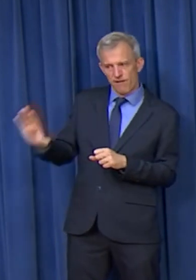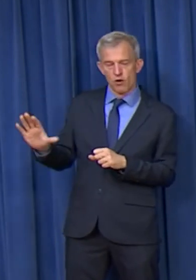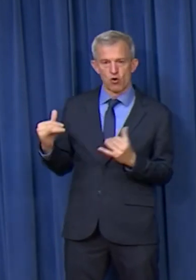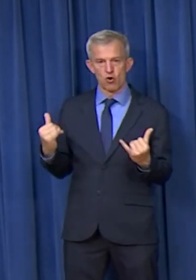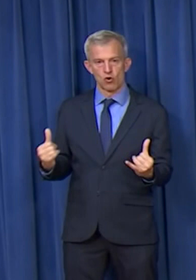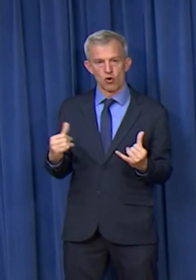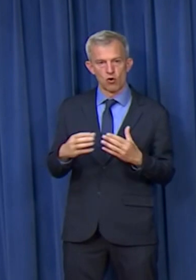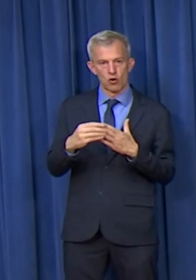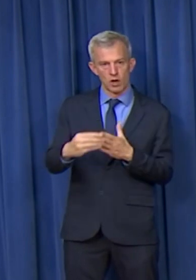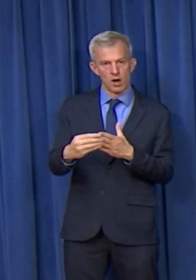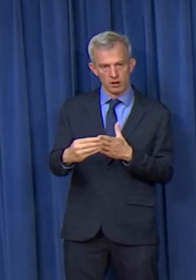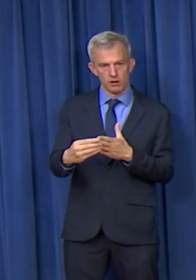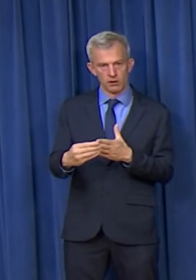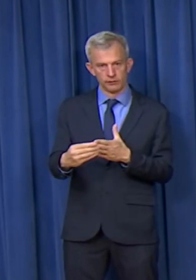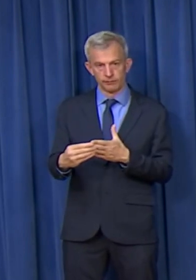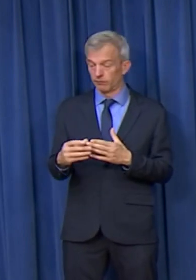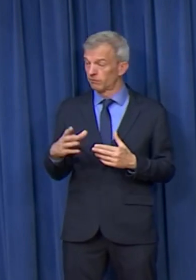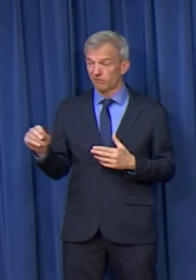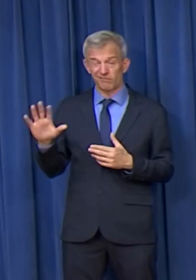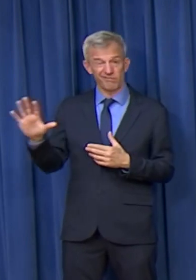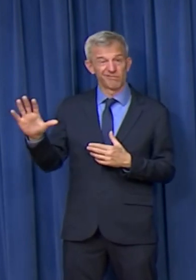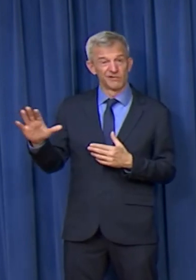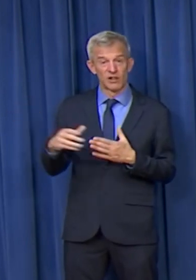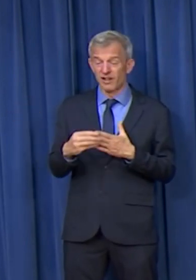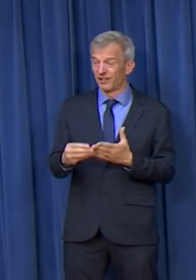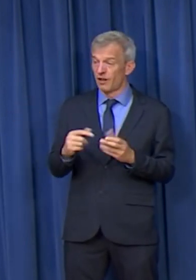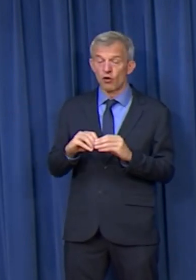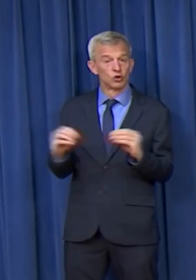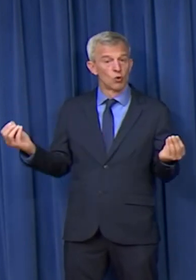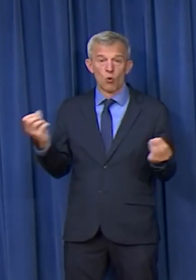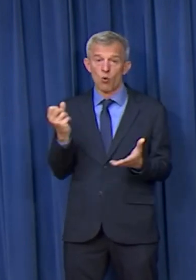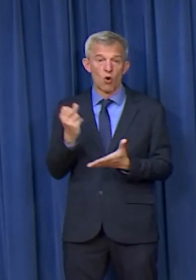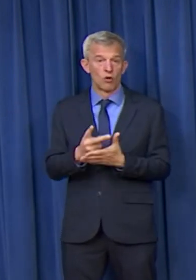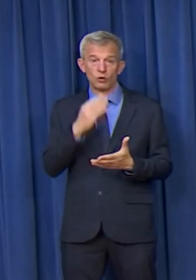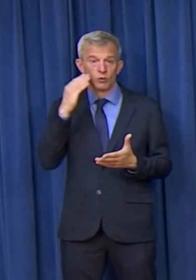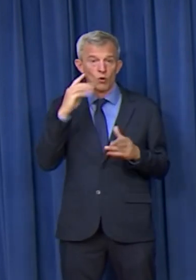current guidelines are very clear. There is no authorized home test kit.